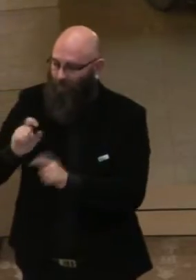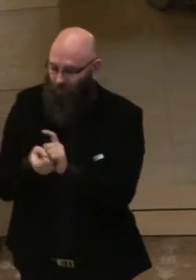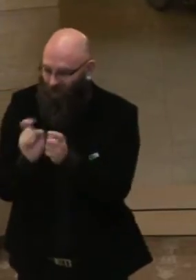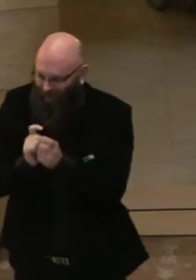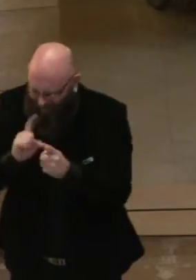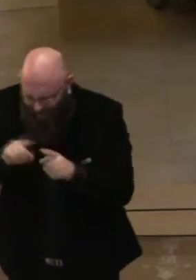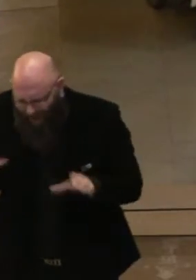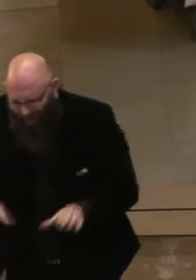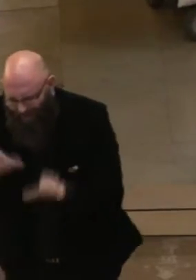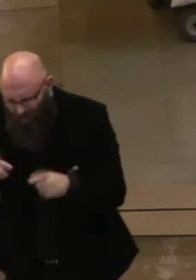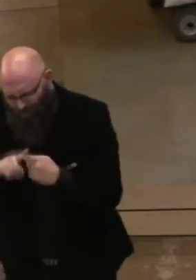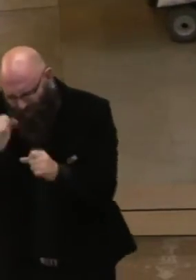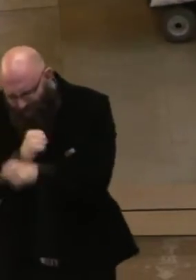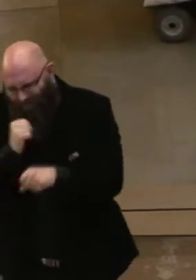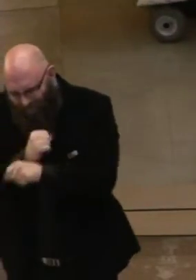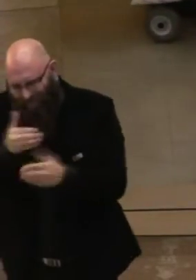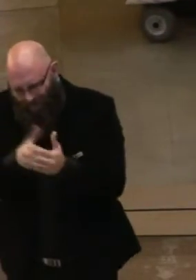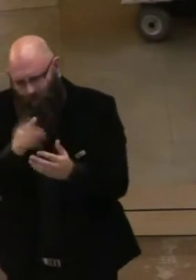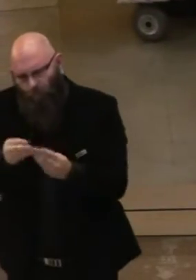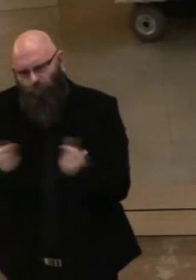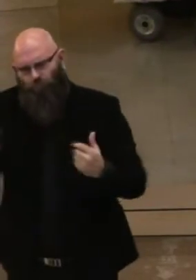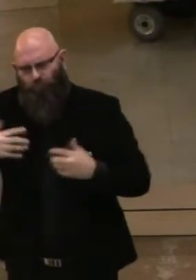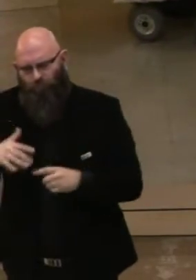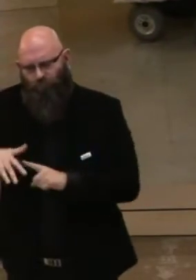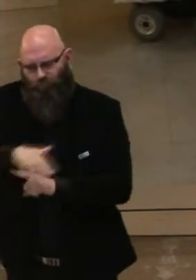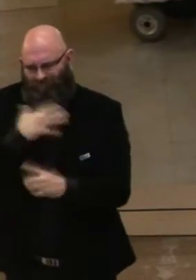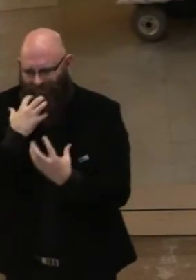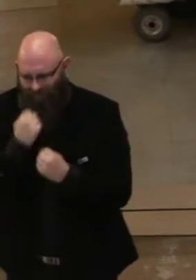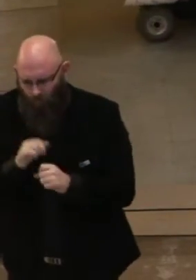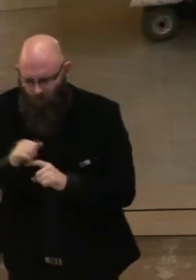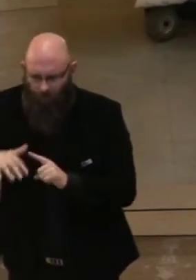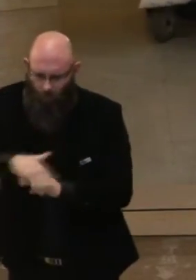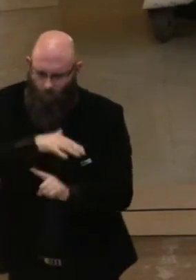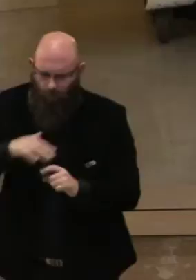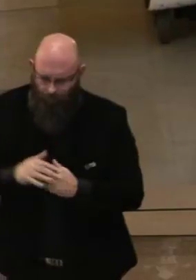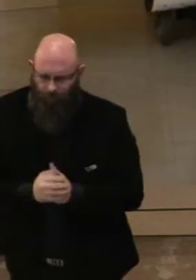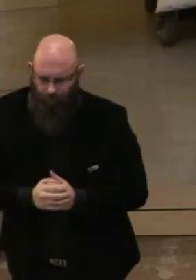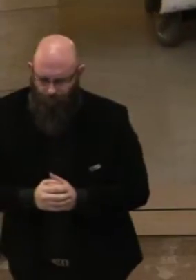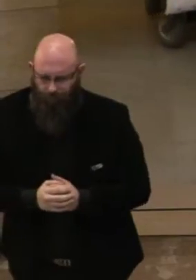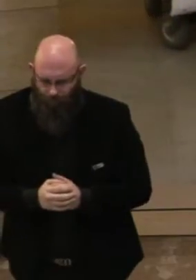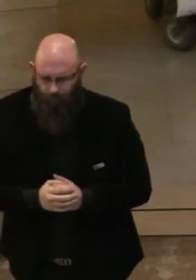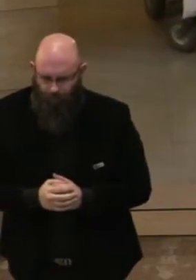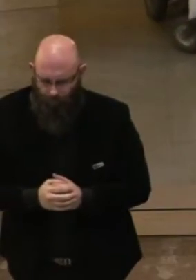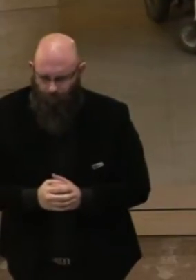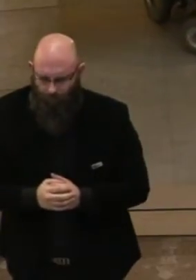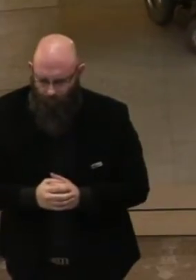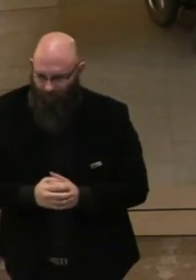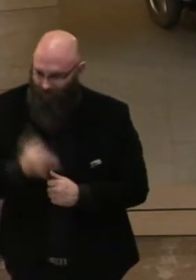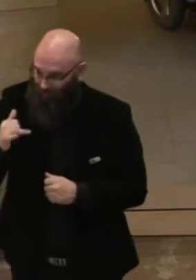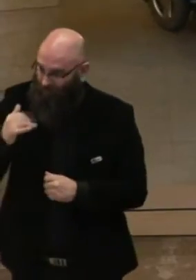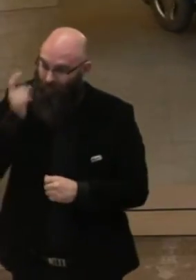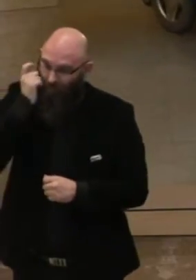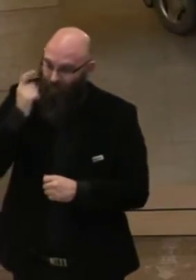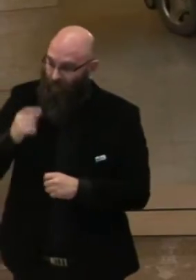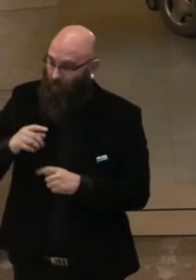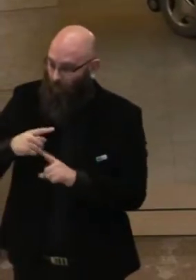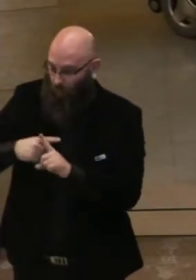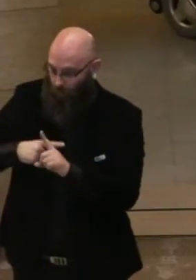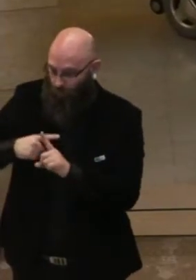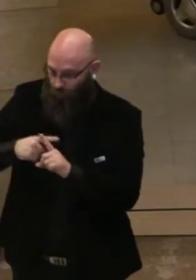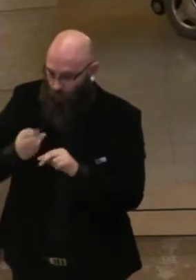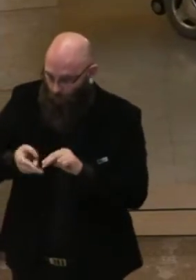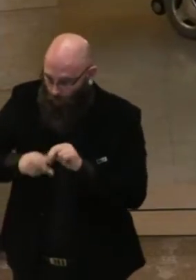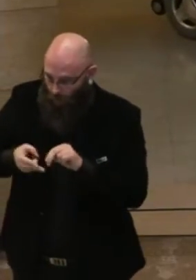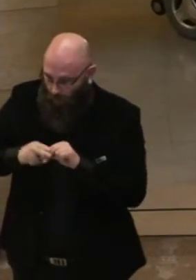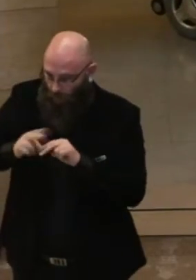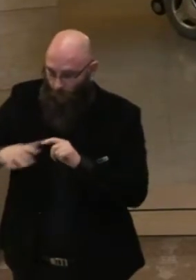stay within 2 degrees Celsius above pre-industrial levels, we can only pollute another